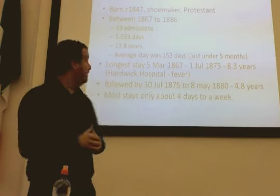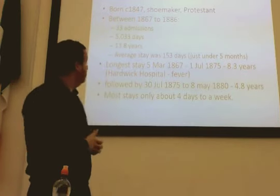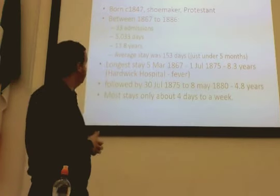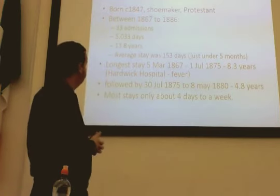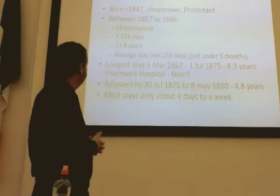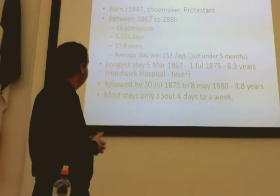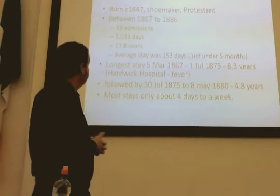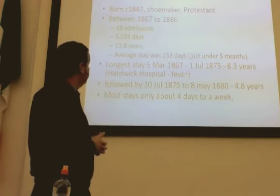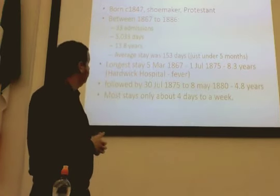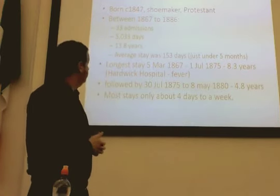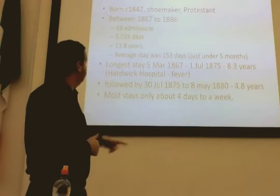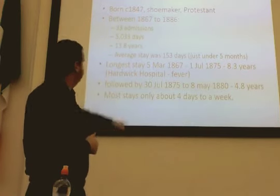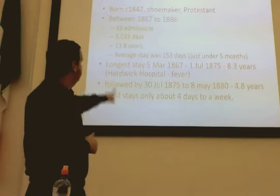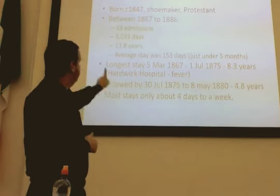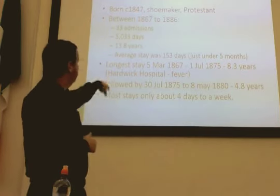8 or 9 months.